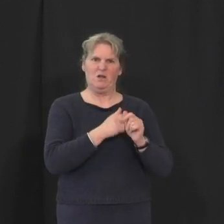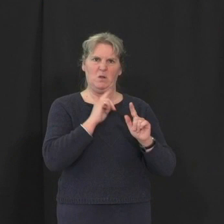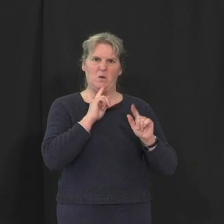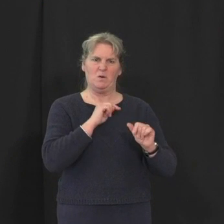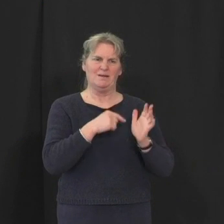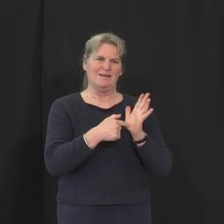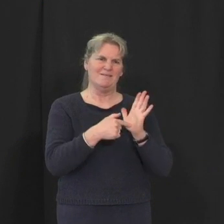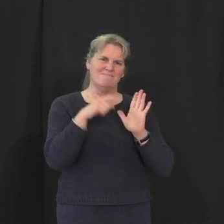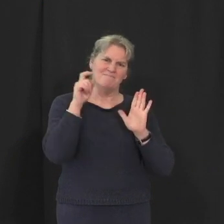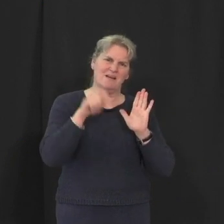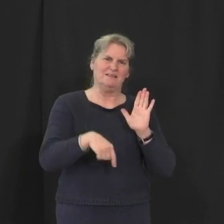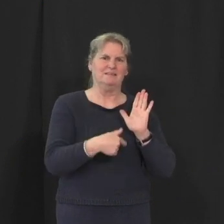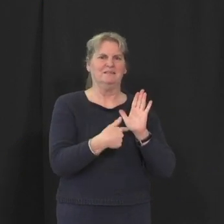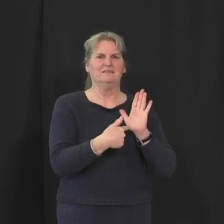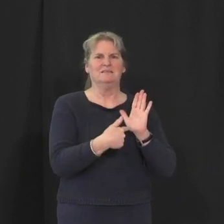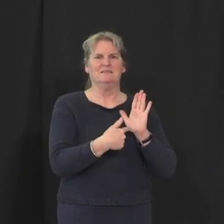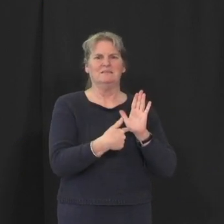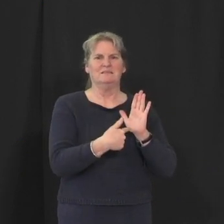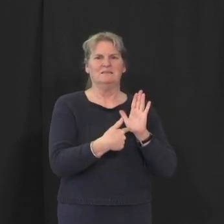measures of